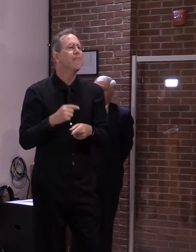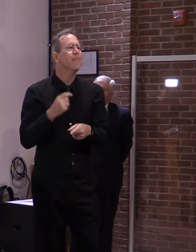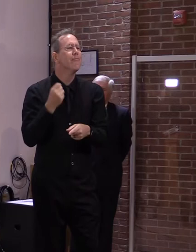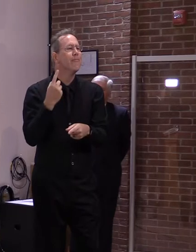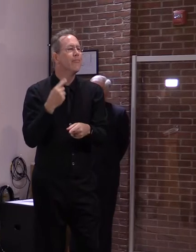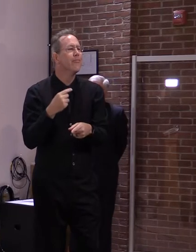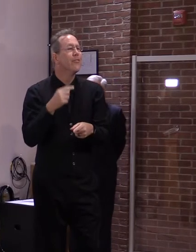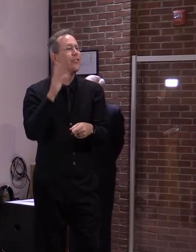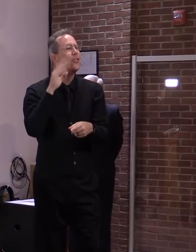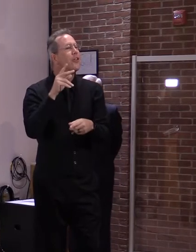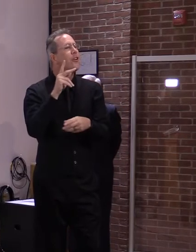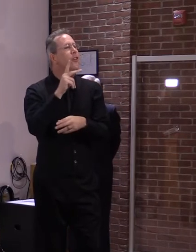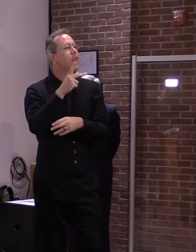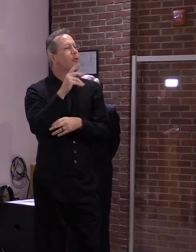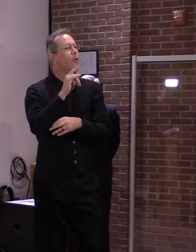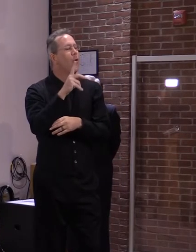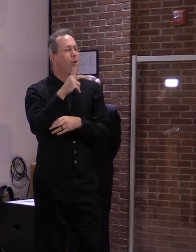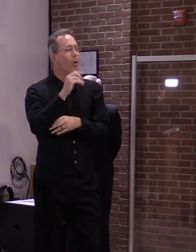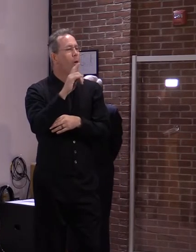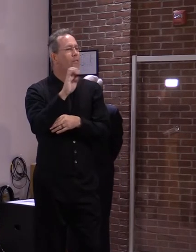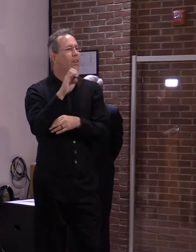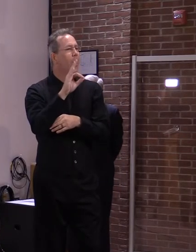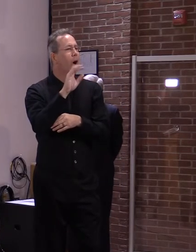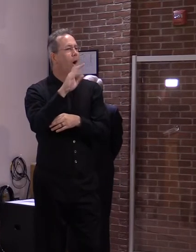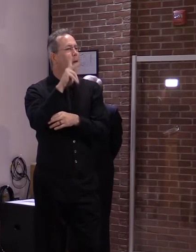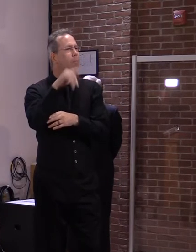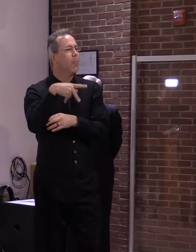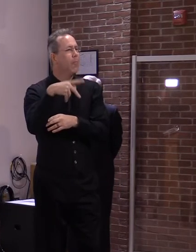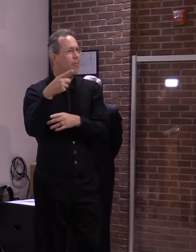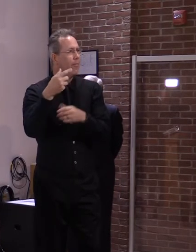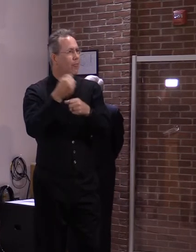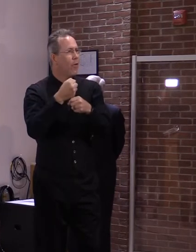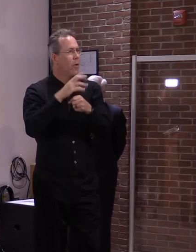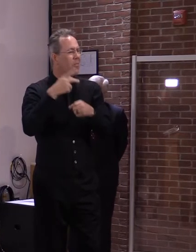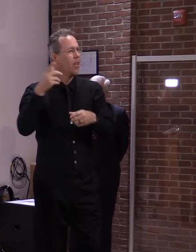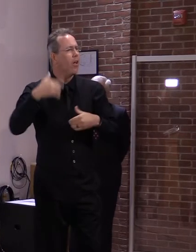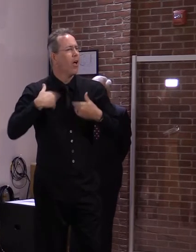bread plants, or plans to anyway, that hasn't closed yet.